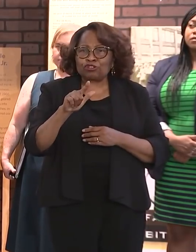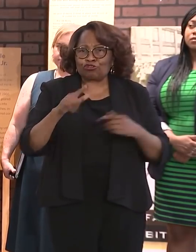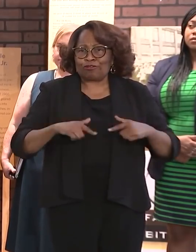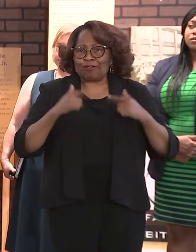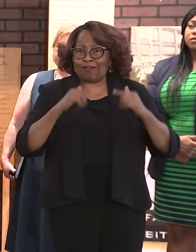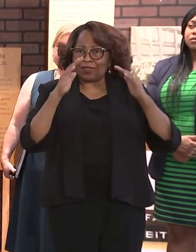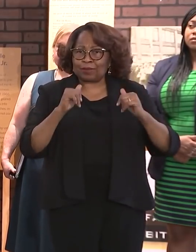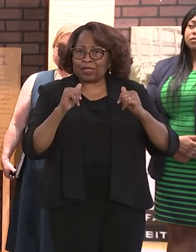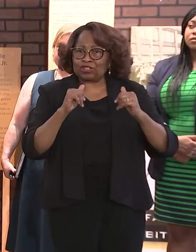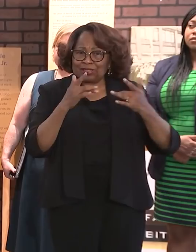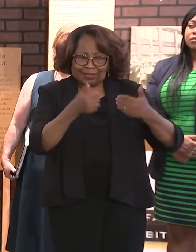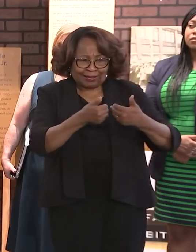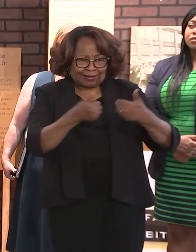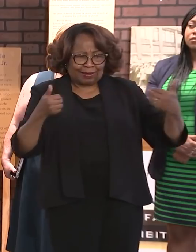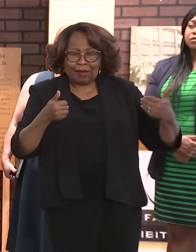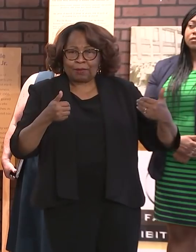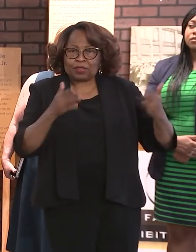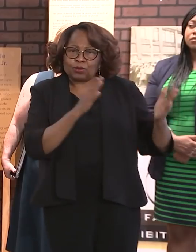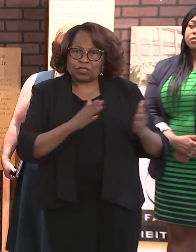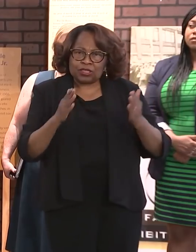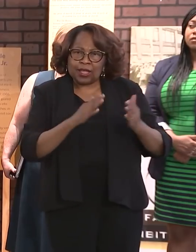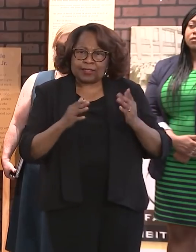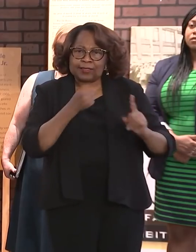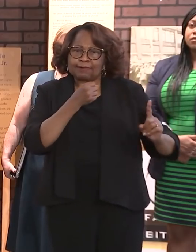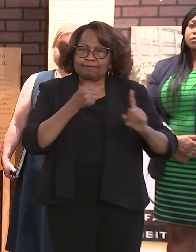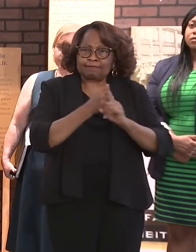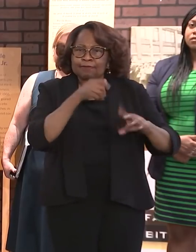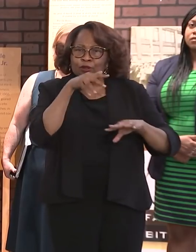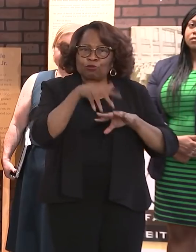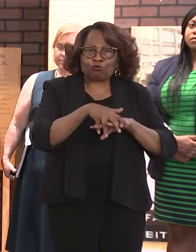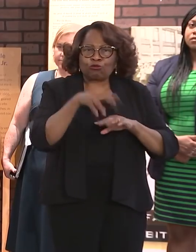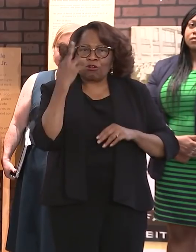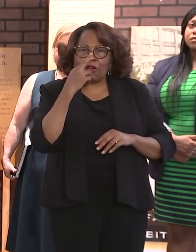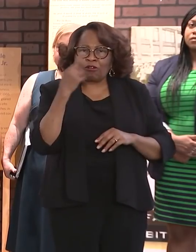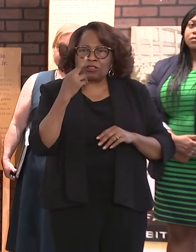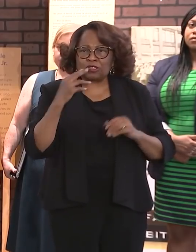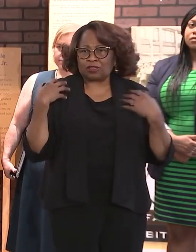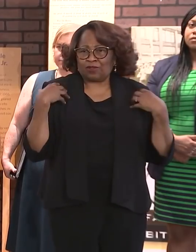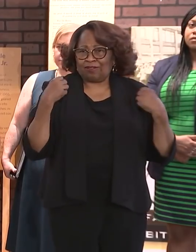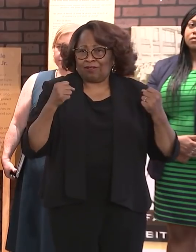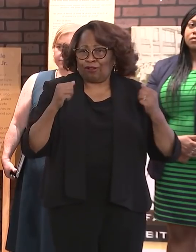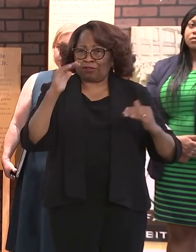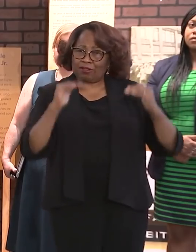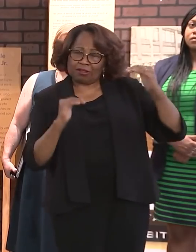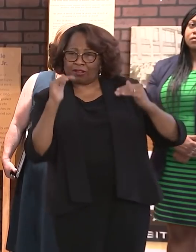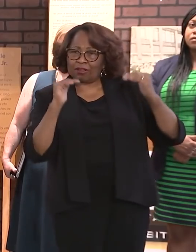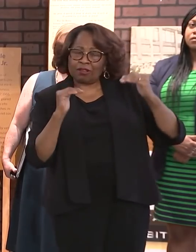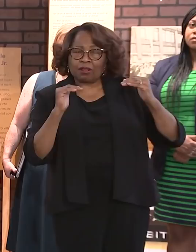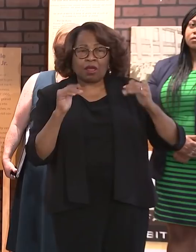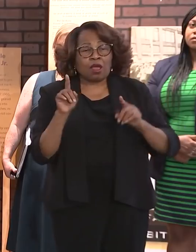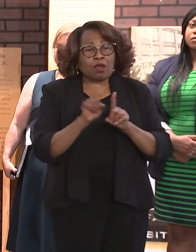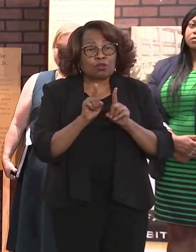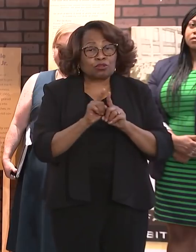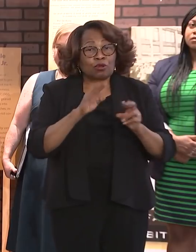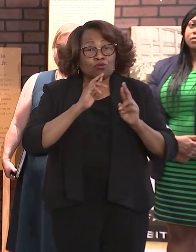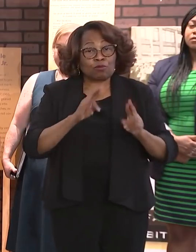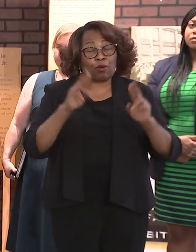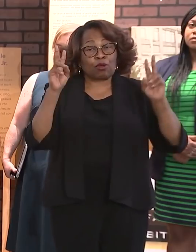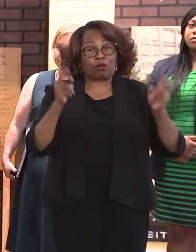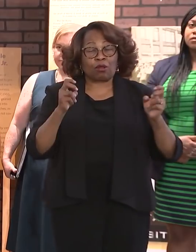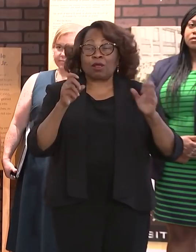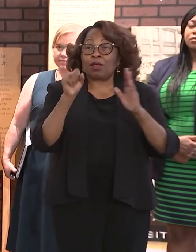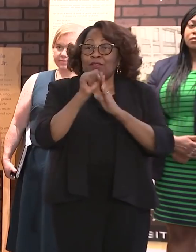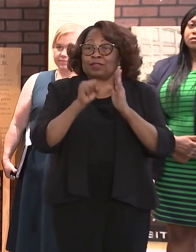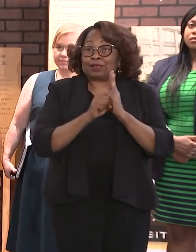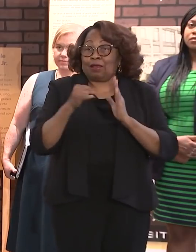with strategies that tackle the root causes of health inequities. And most recently, a report entitled The